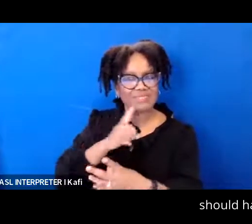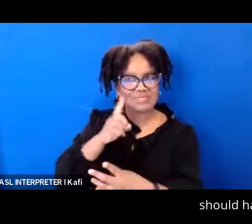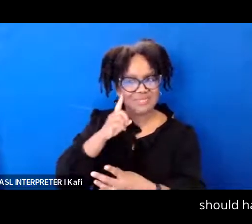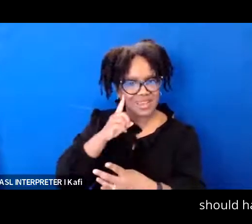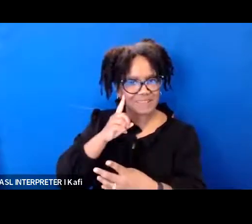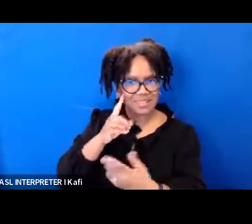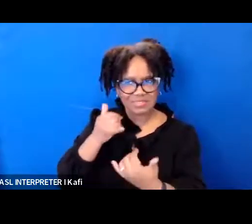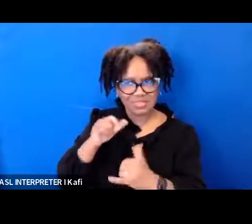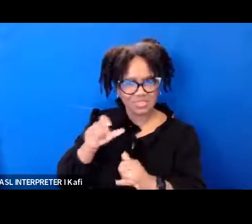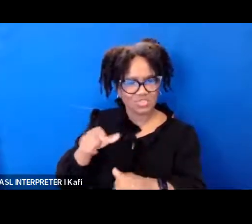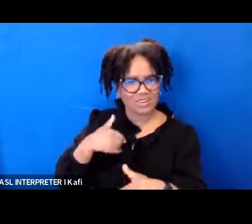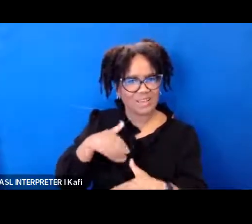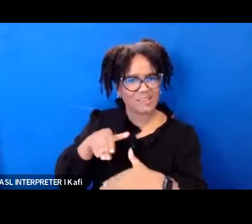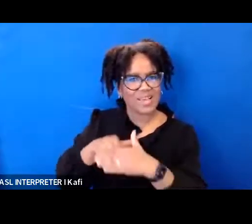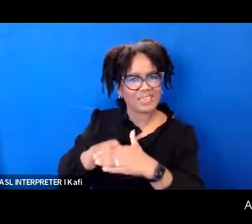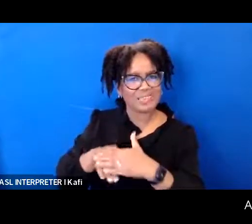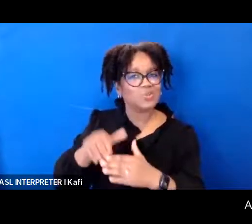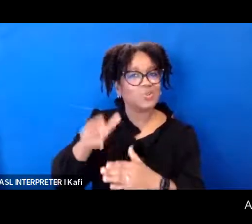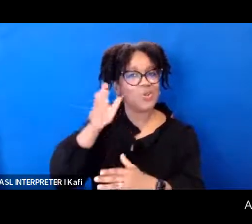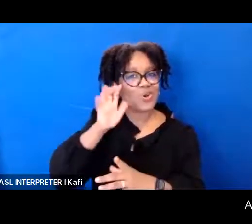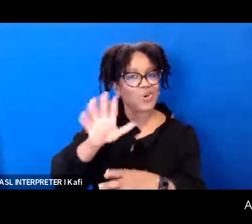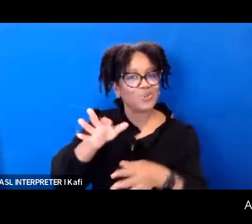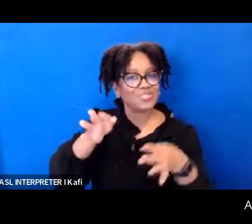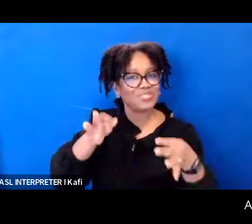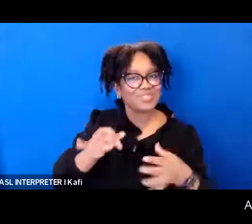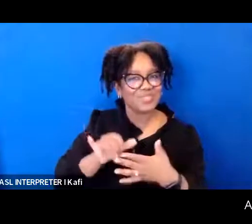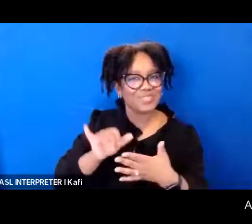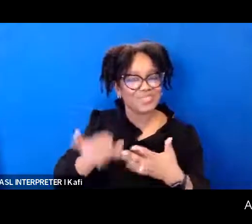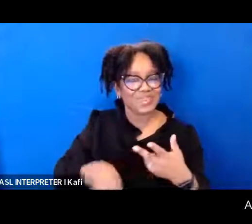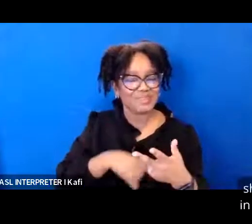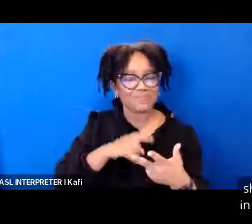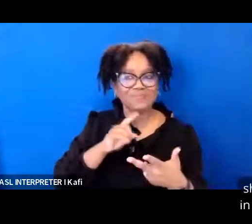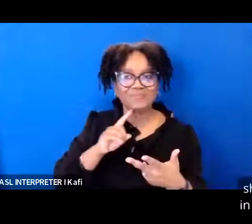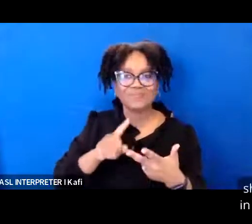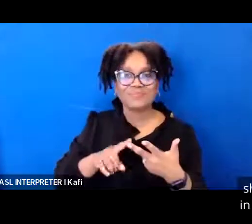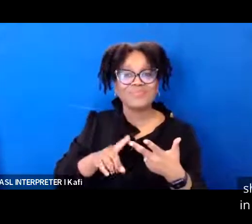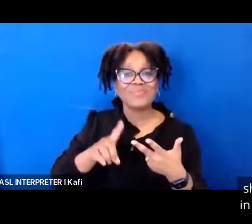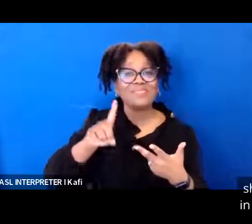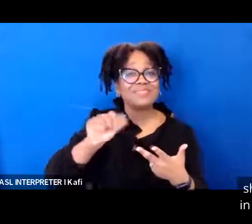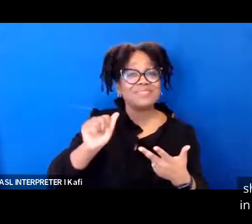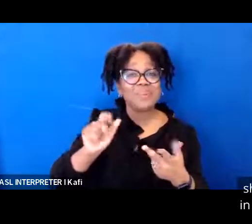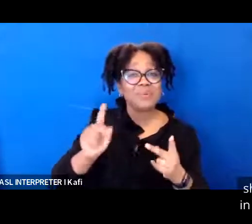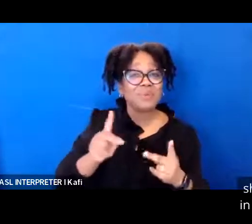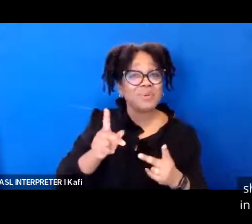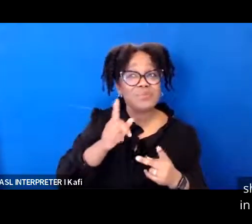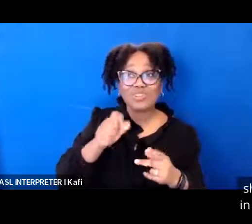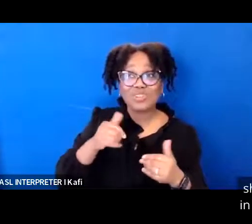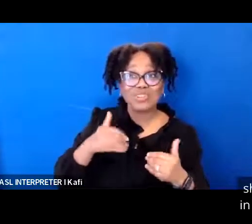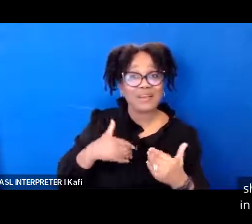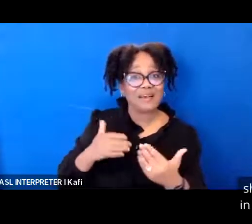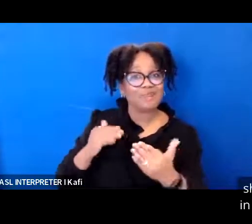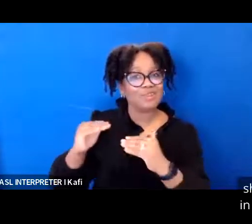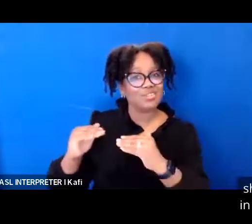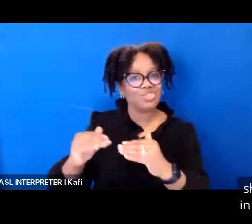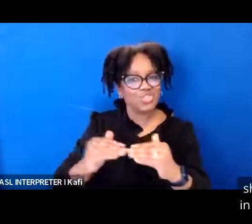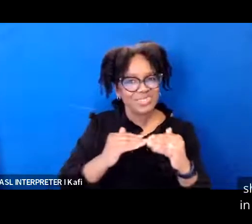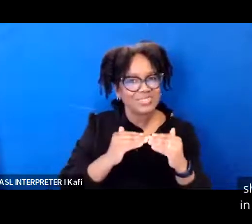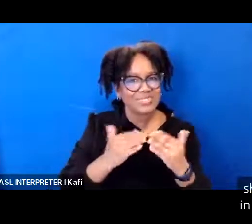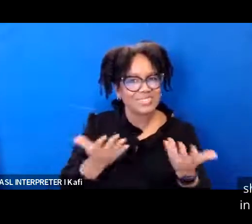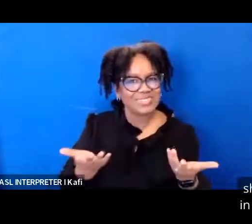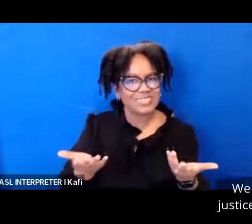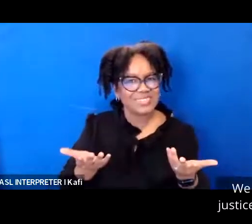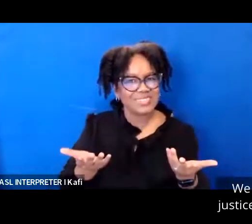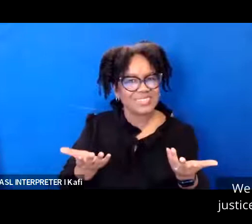access and disabled people should have a justice in the supreme